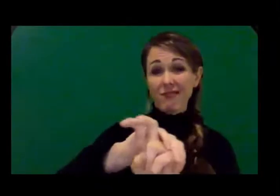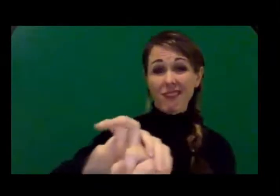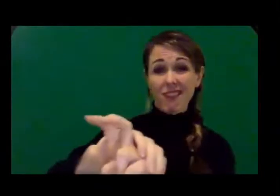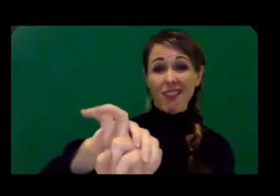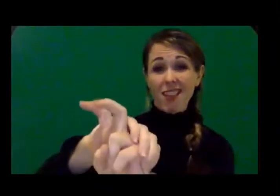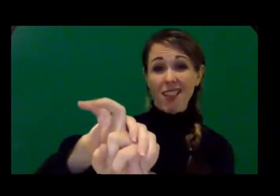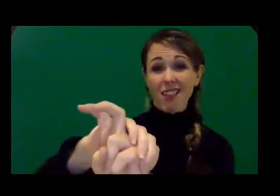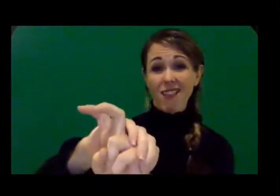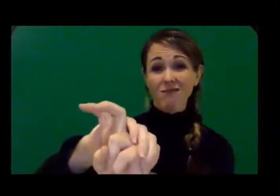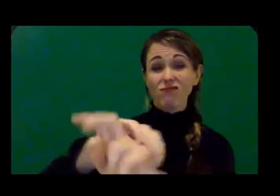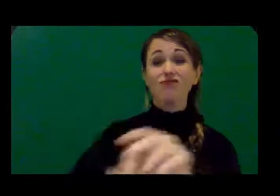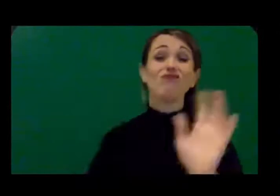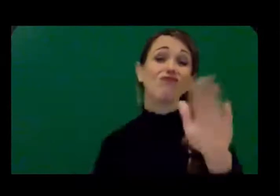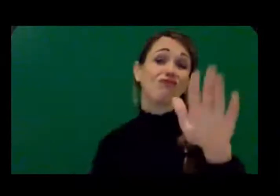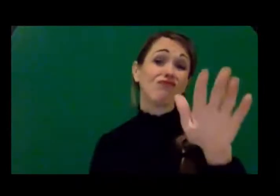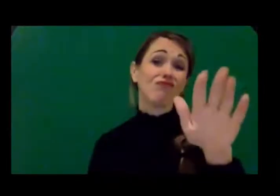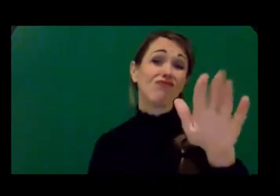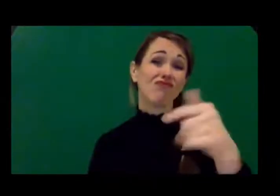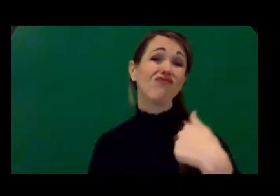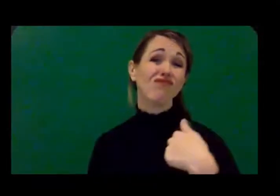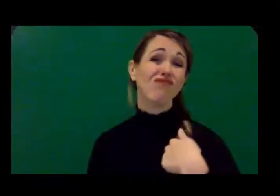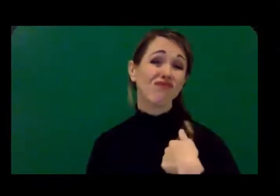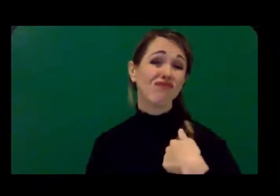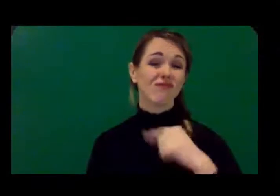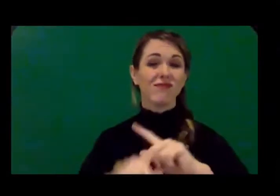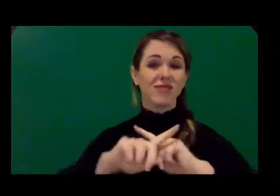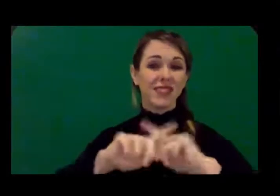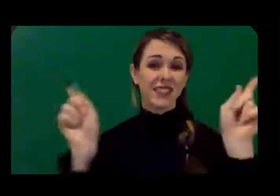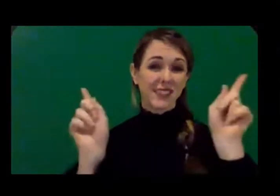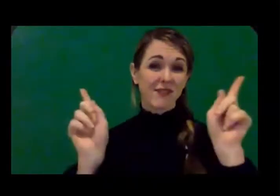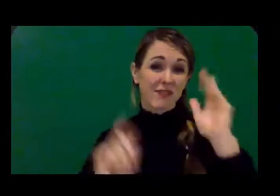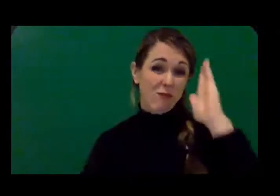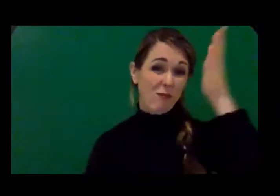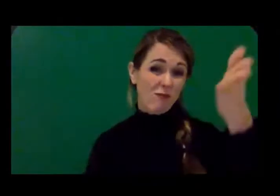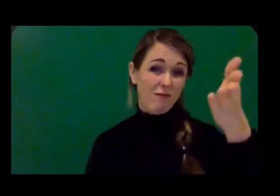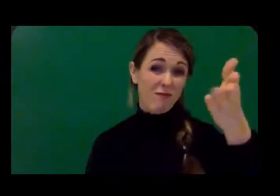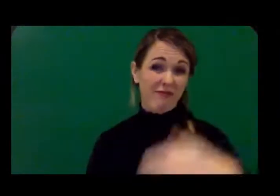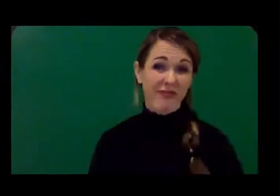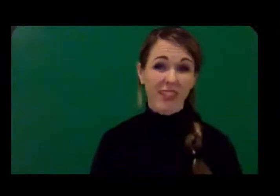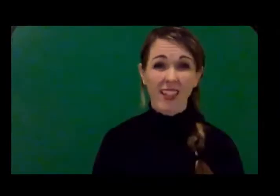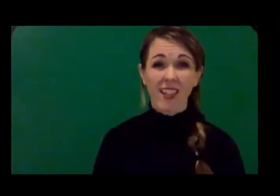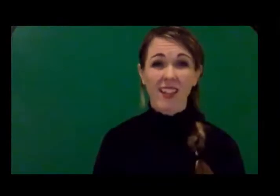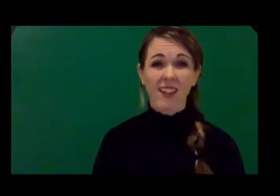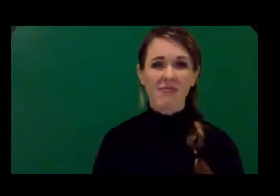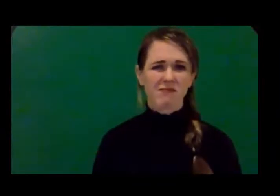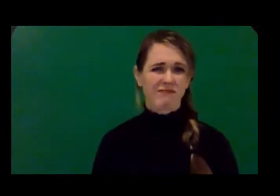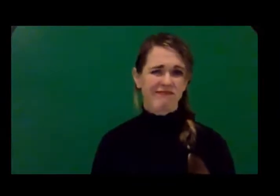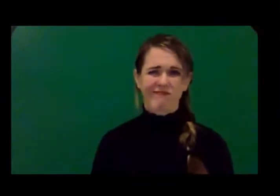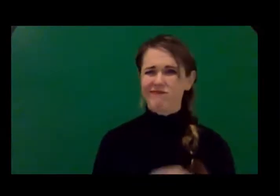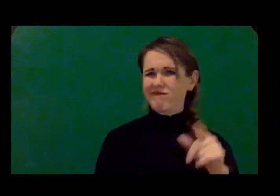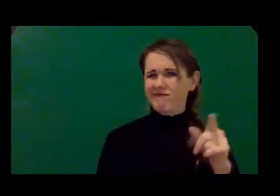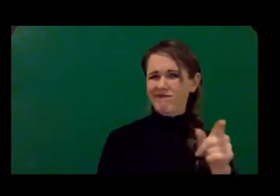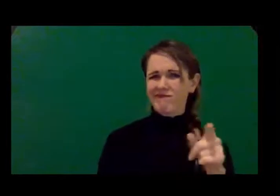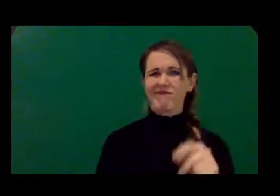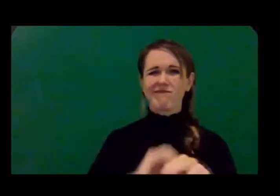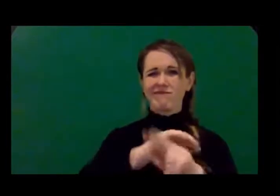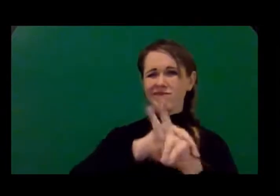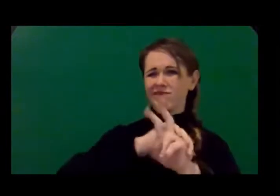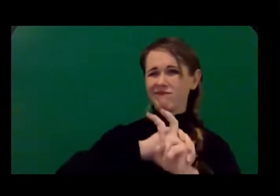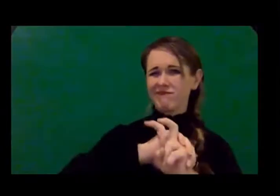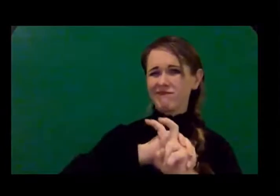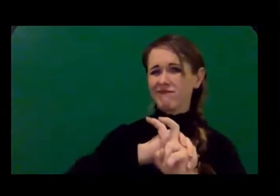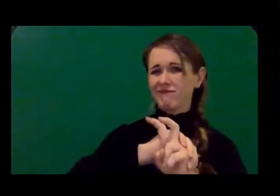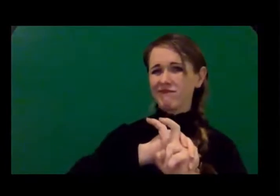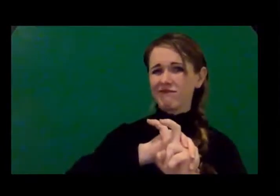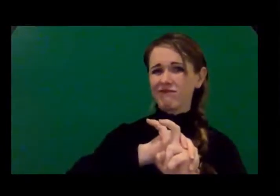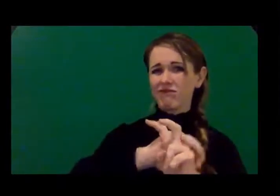know what? Guess what? I'm going to be something different. And the snail looks at the caterpillar and